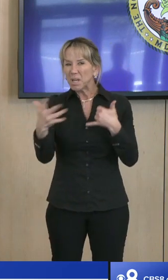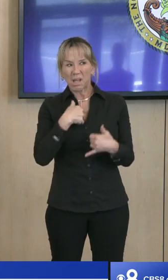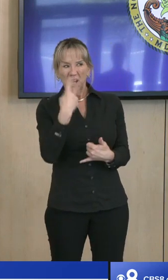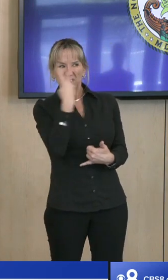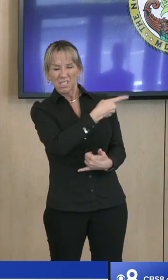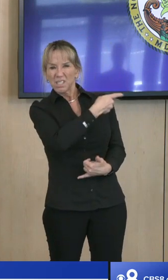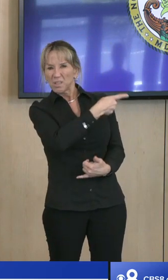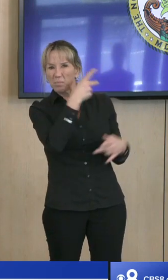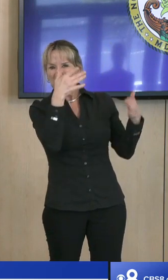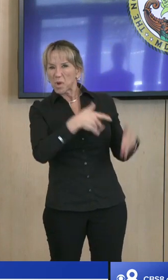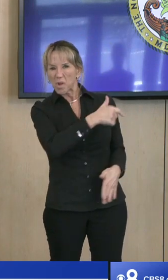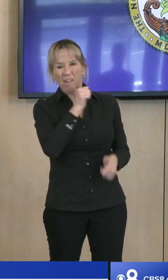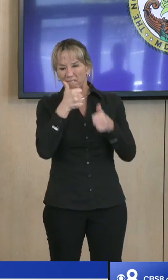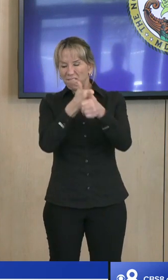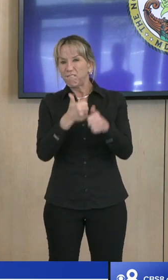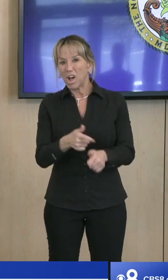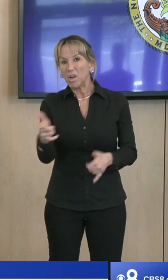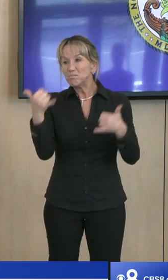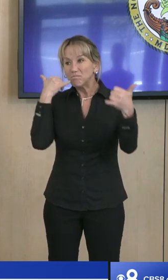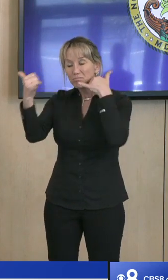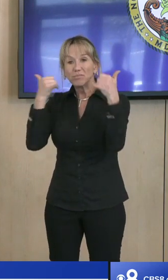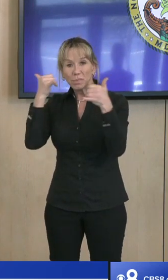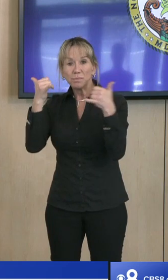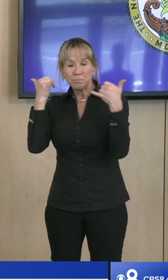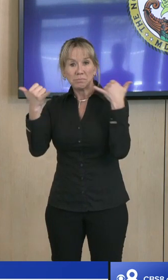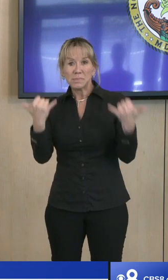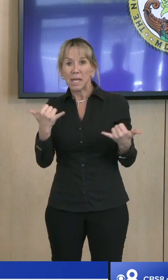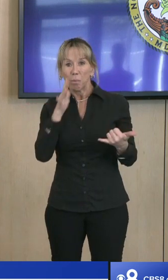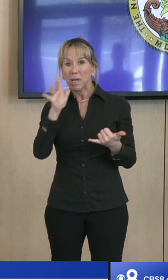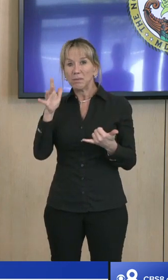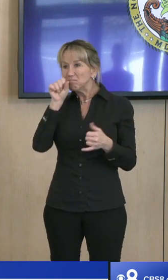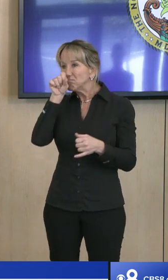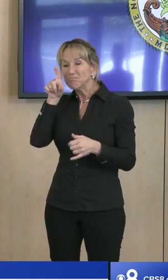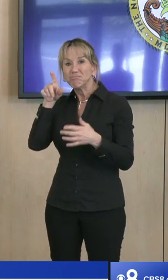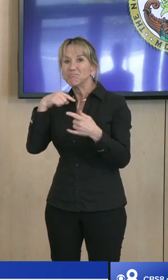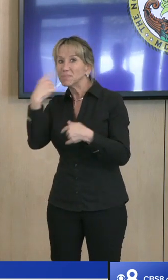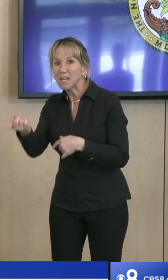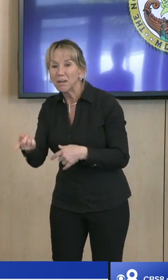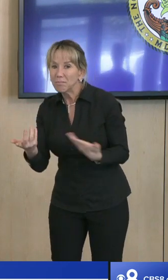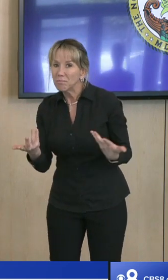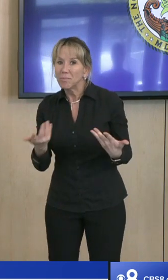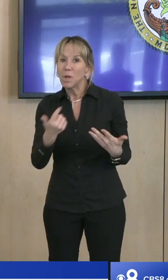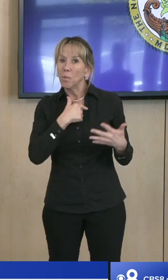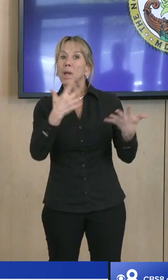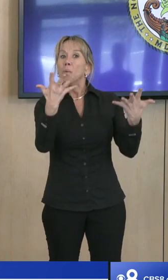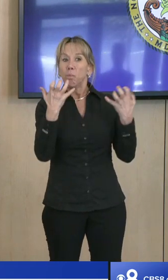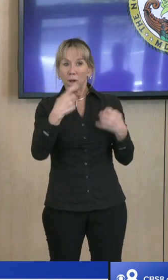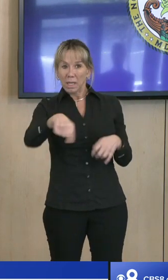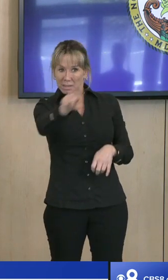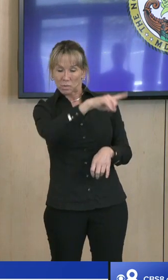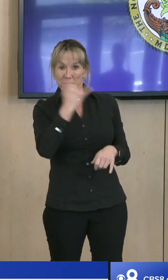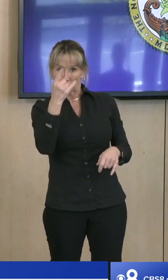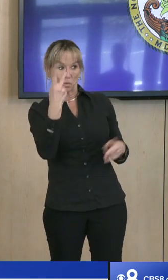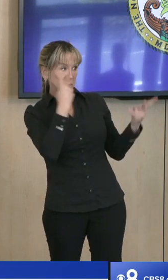see violations by a business. What we want the public to do is simply go to